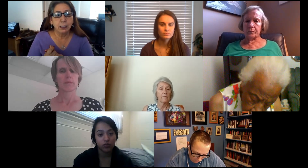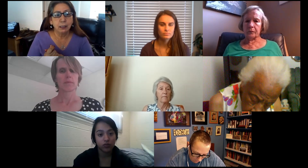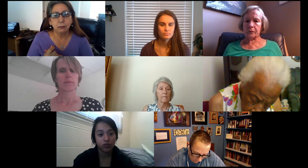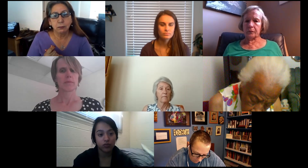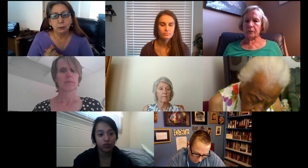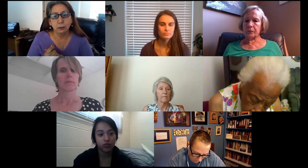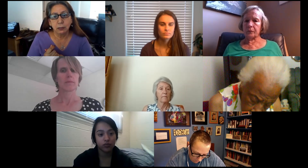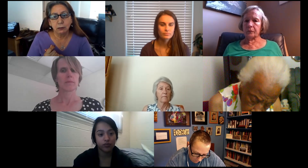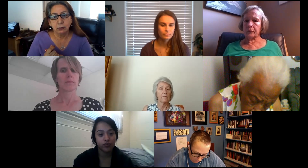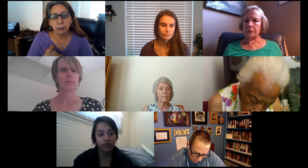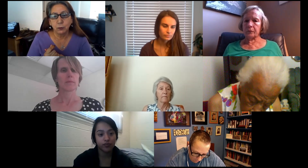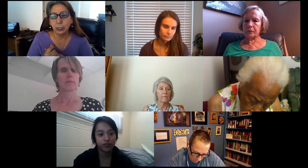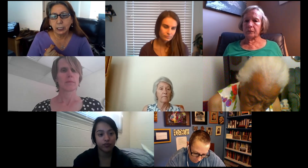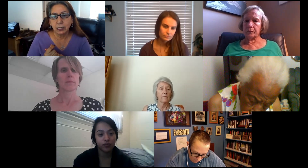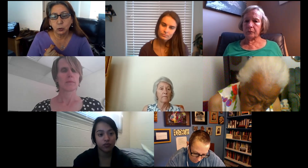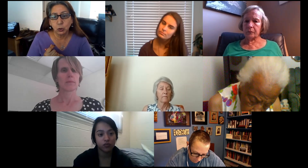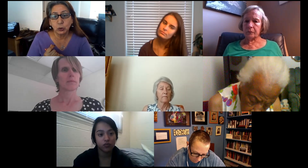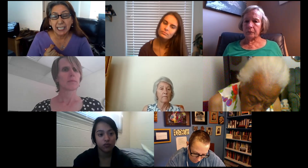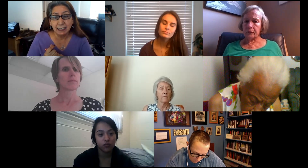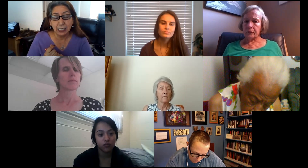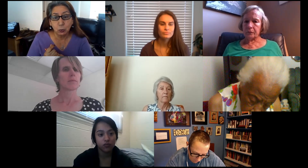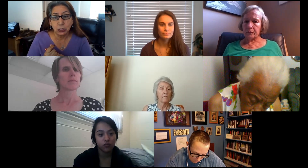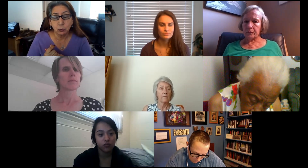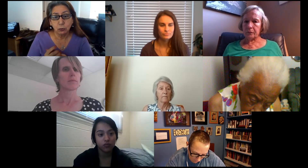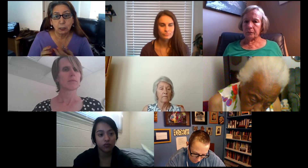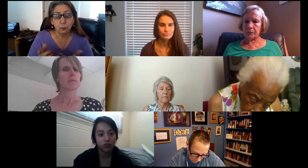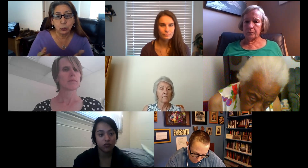then if you cannot do sign language, of course,